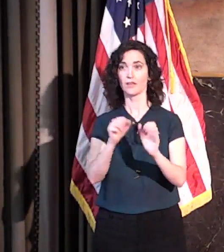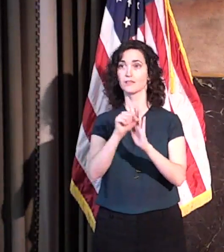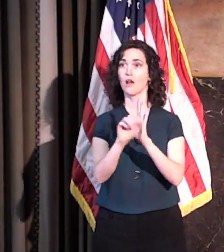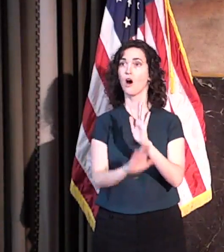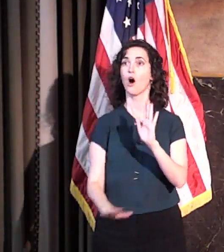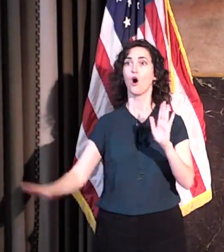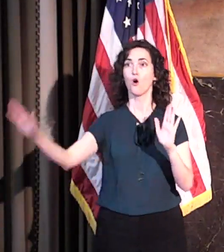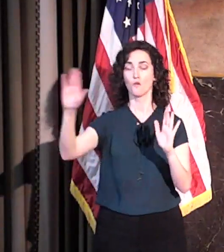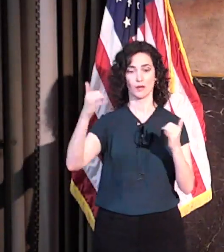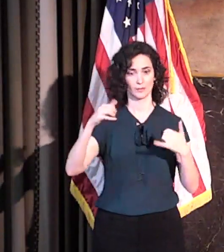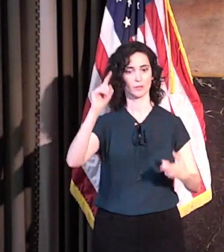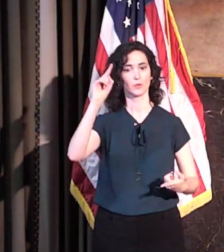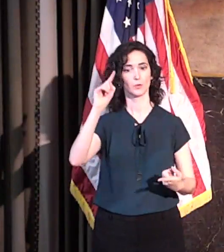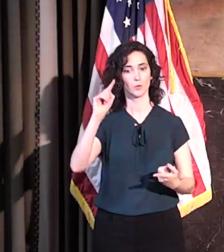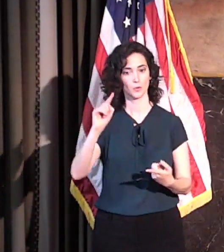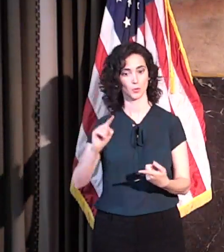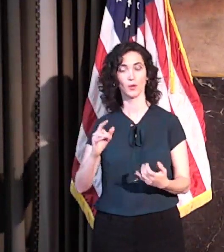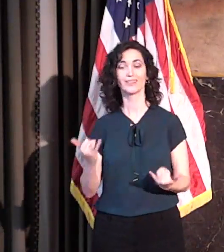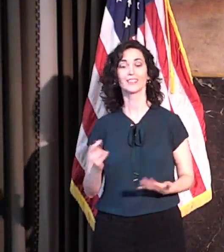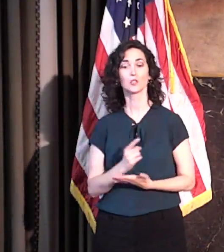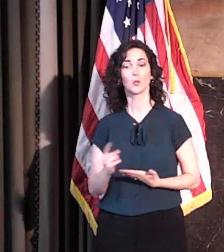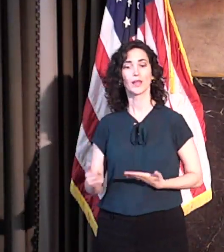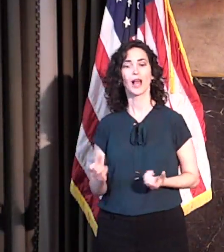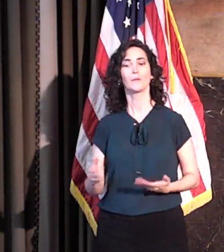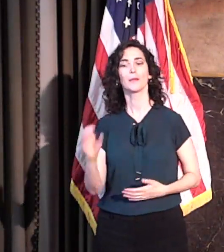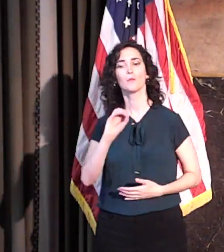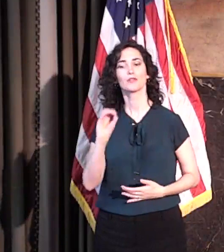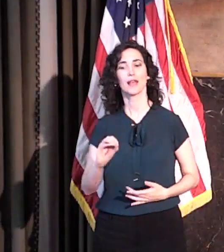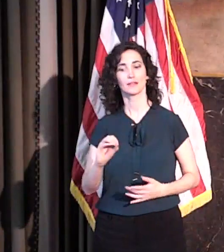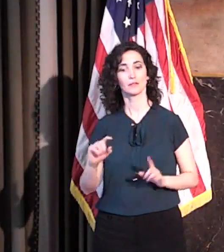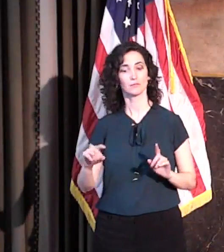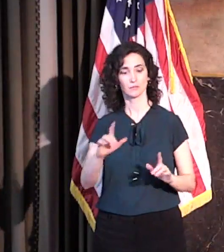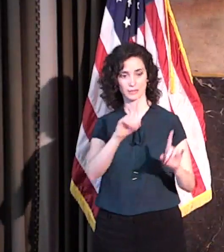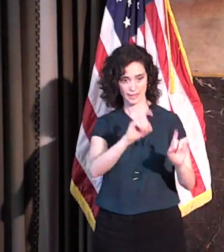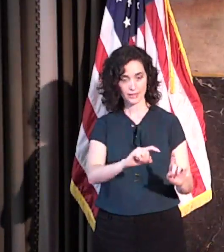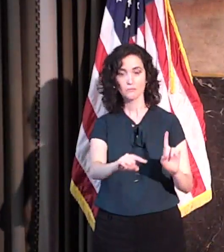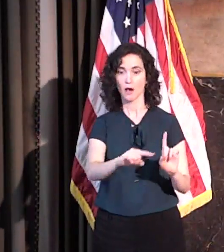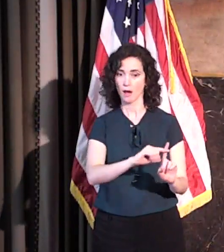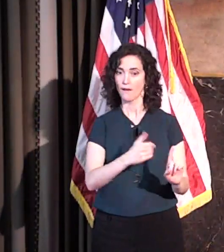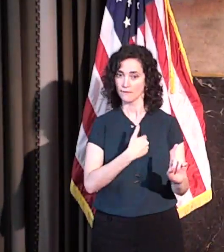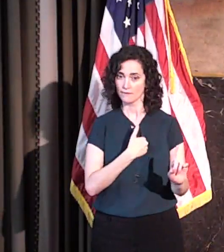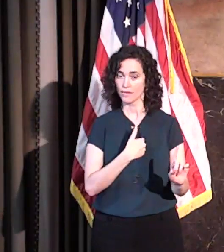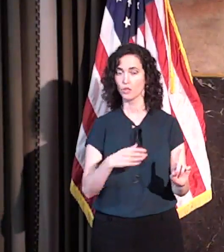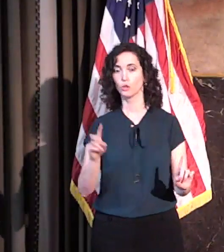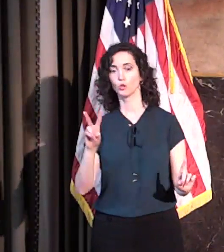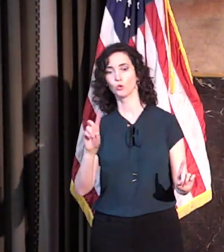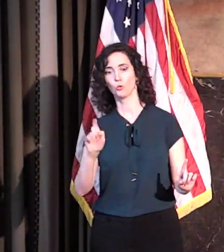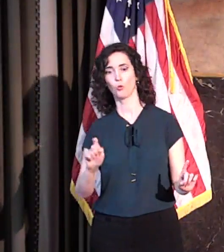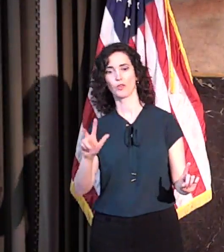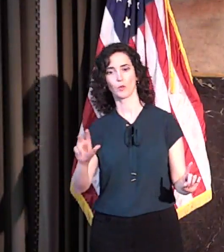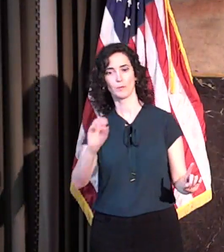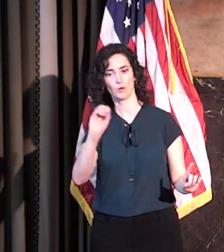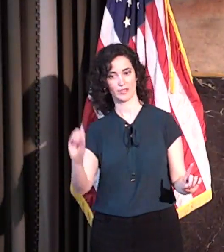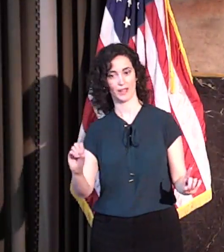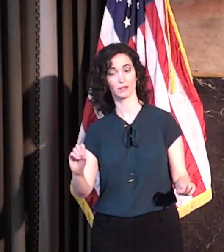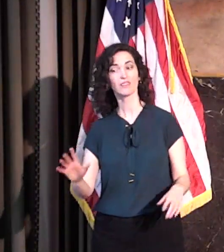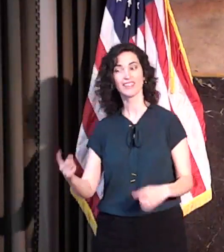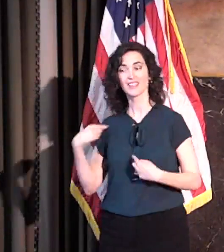encouragement. Percent positivity this week is at 2.3%. That's the lowest number we've had, you know, really since the initial